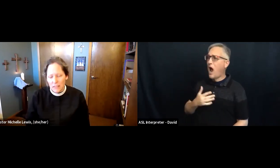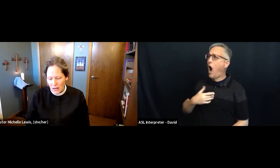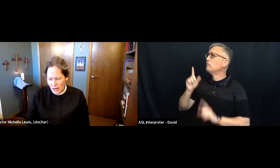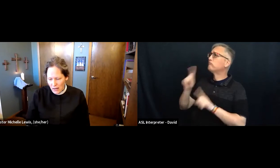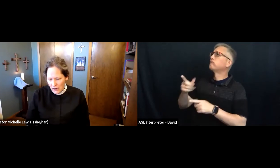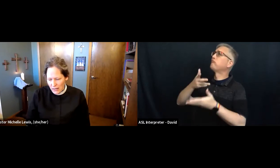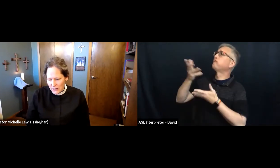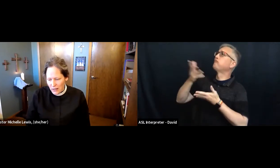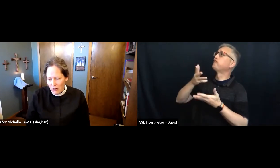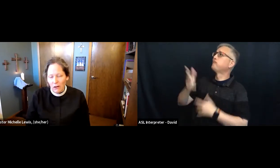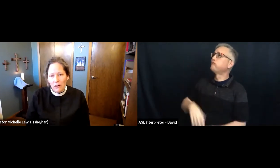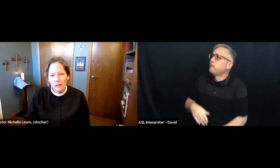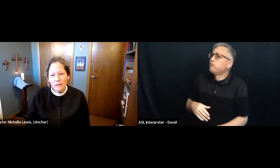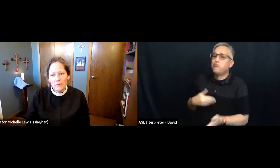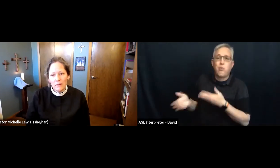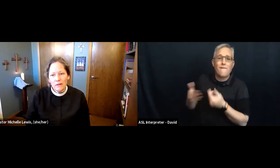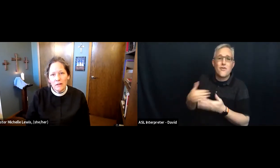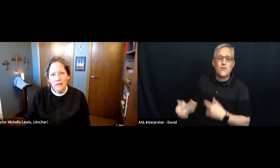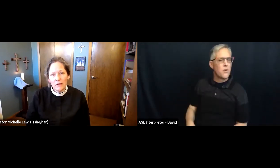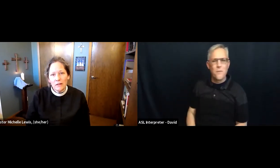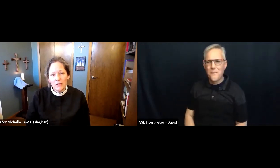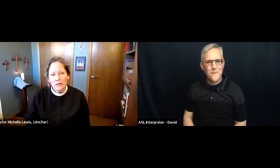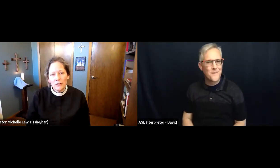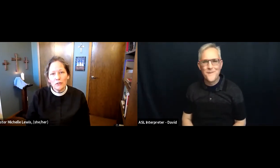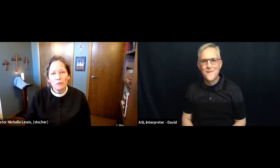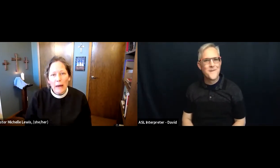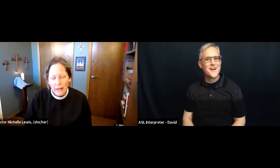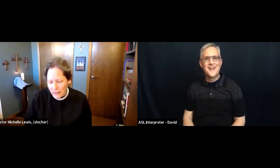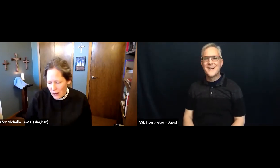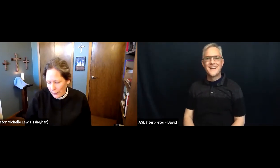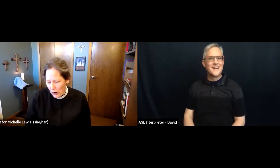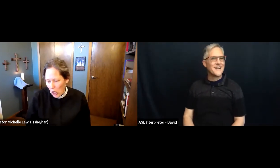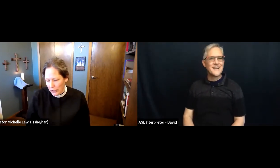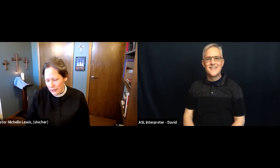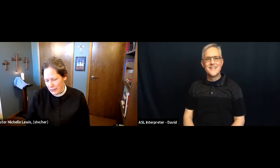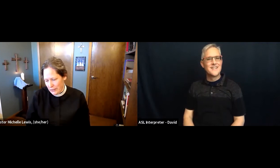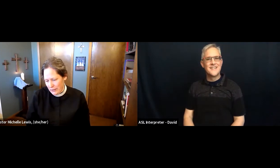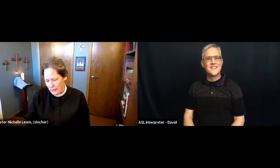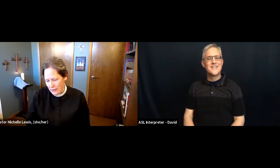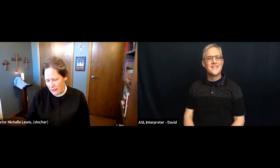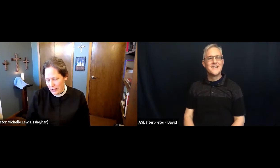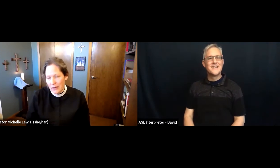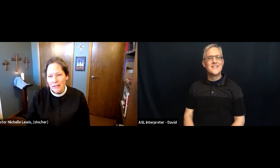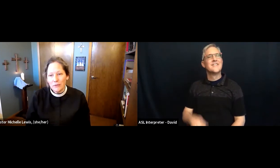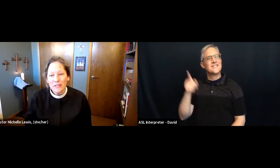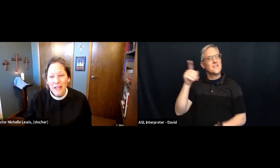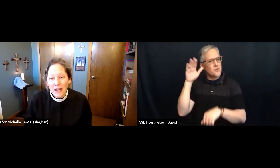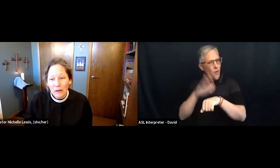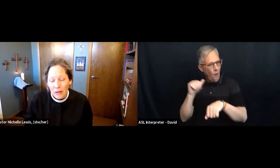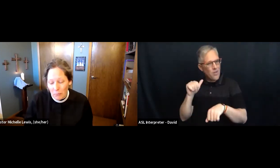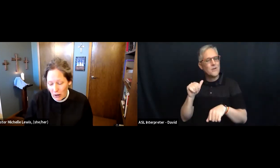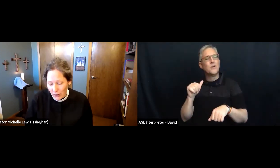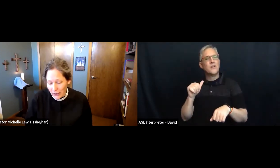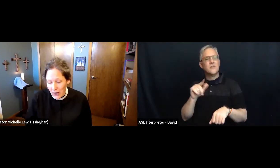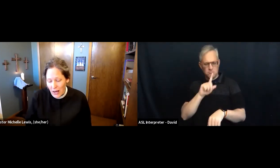This is a call to rend our hearts, to